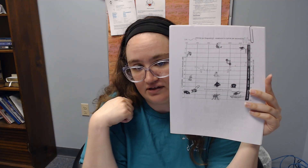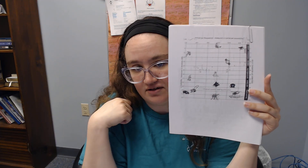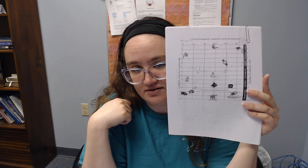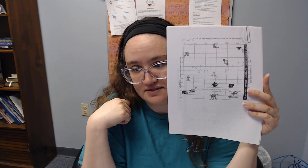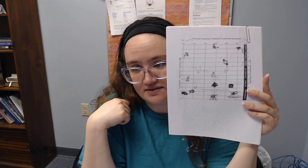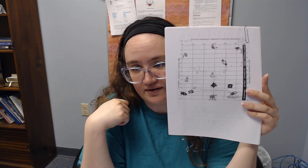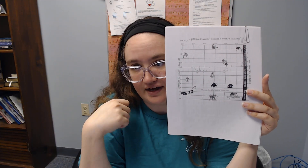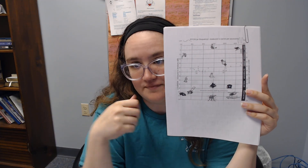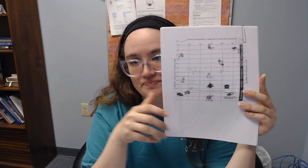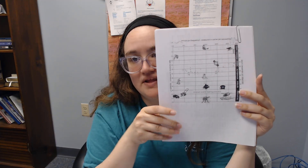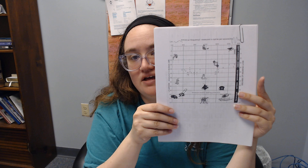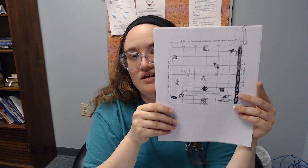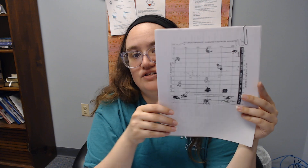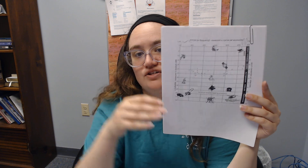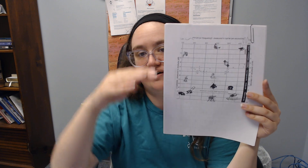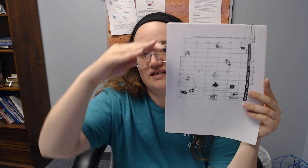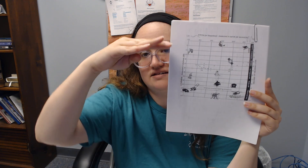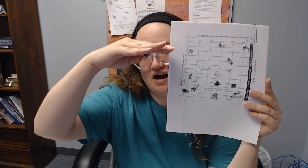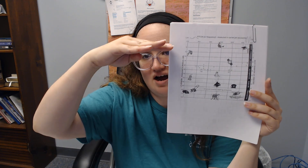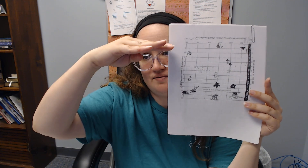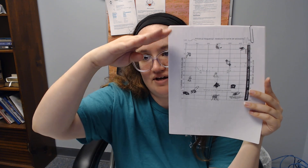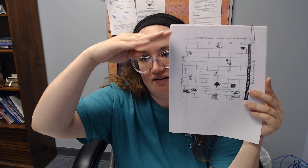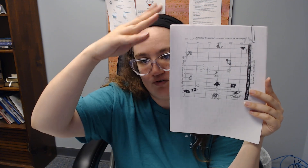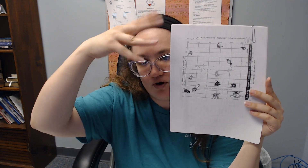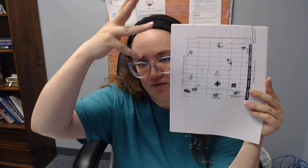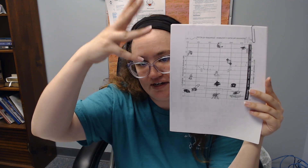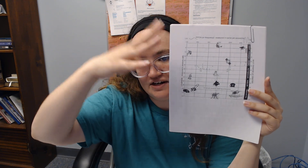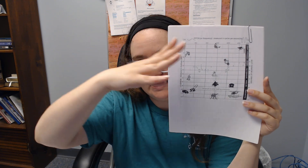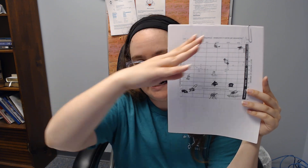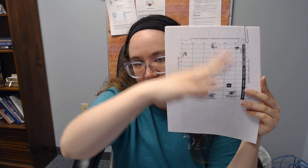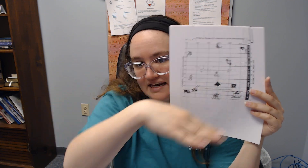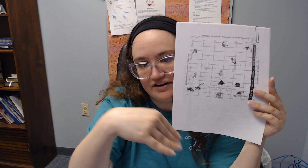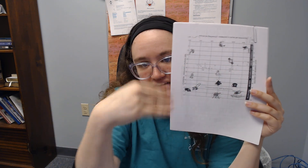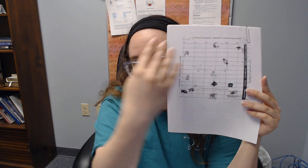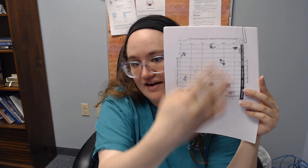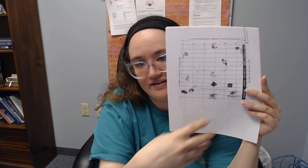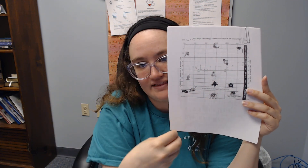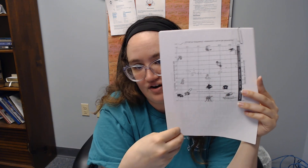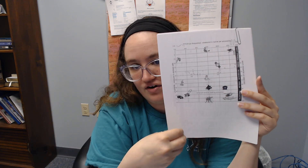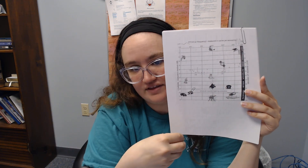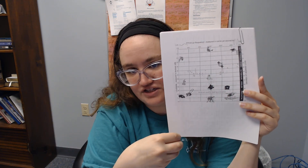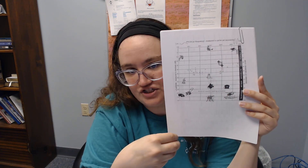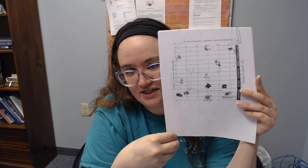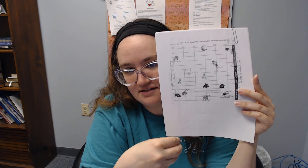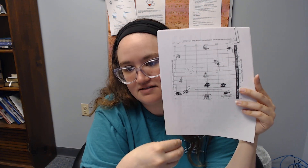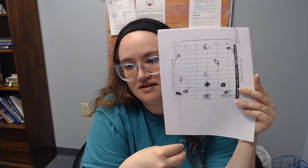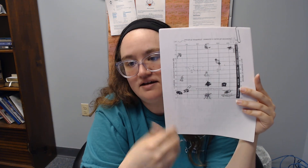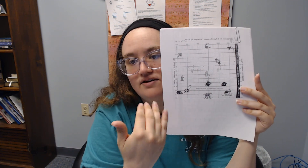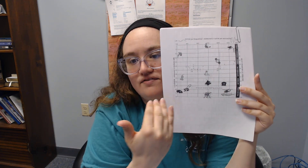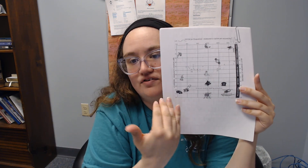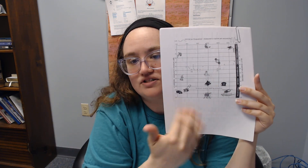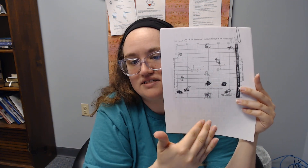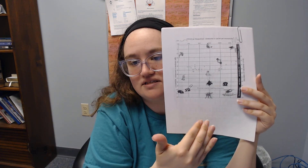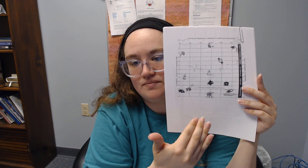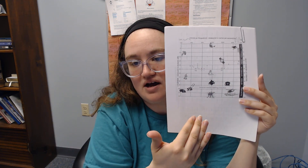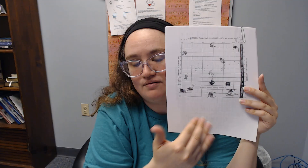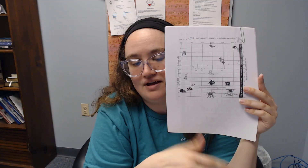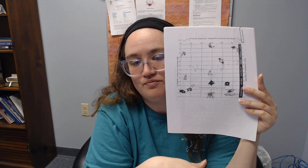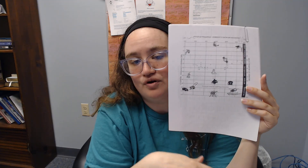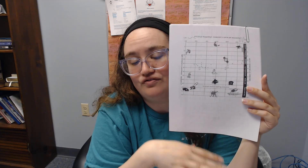loss. Okay, so at the top you have normal hearing. I can hear everything on this sheet. Versus the bottom you have